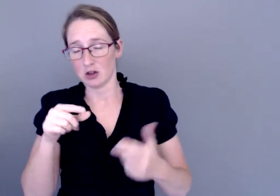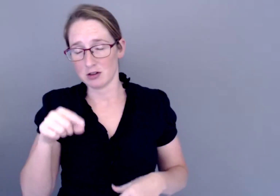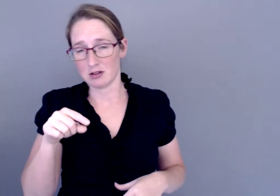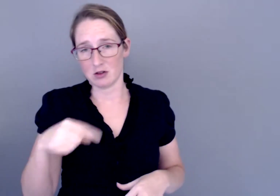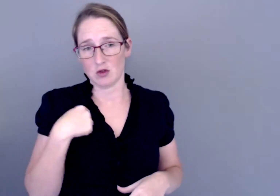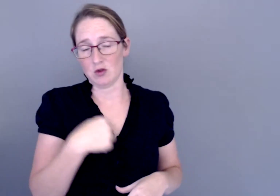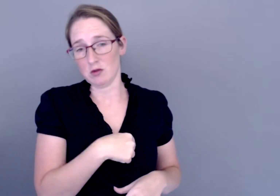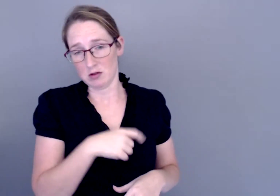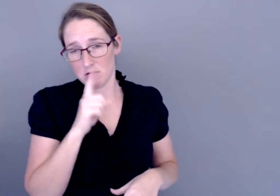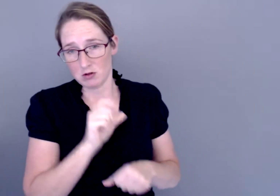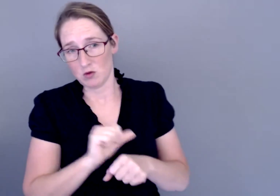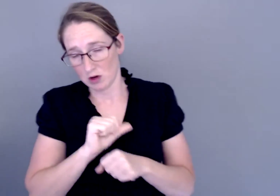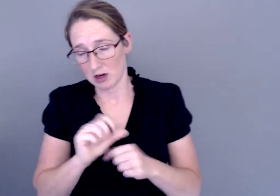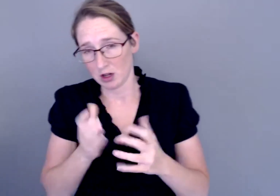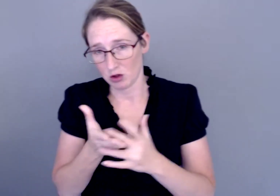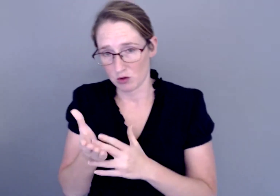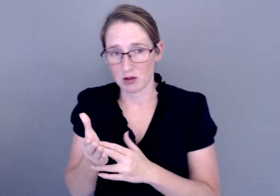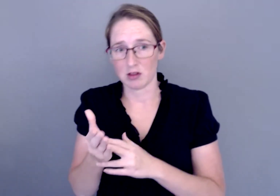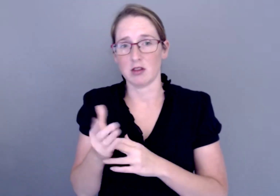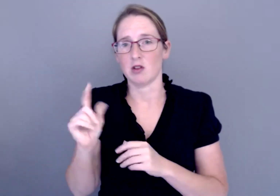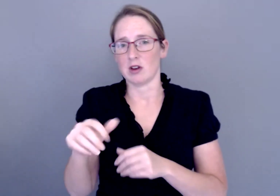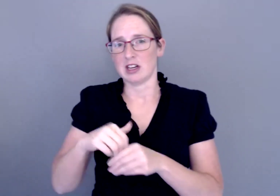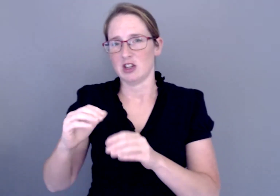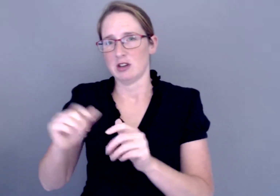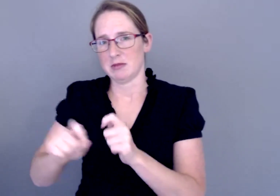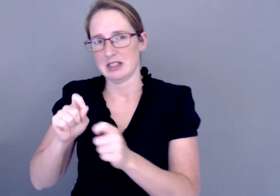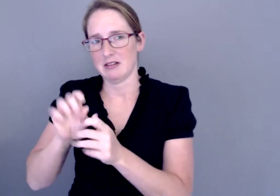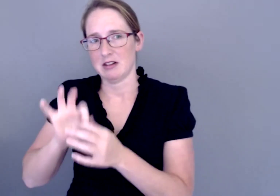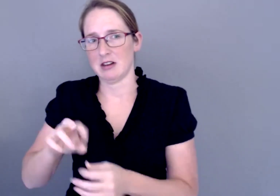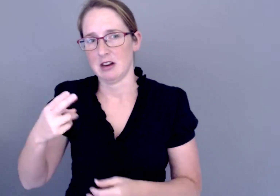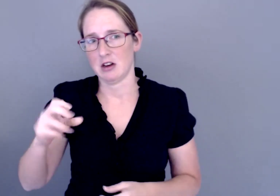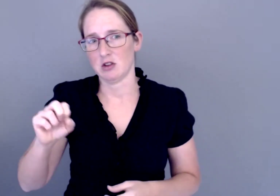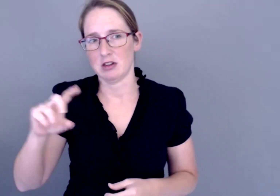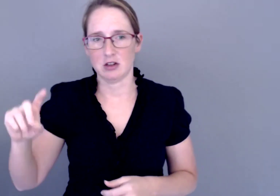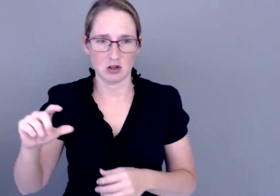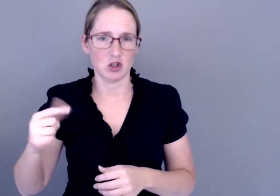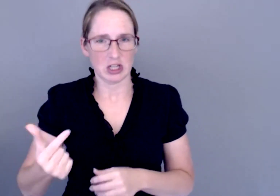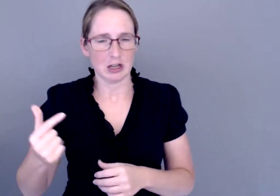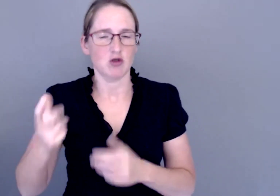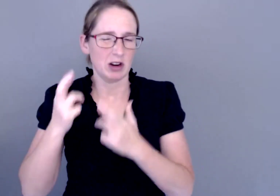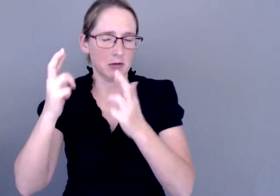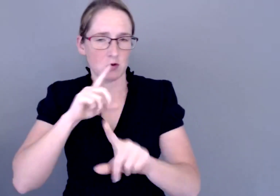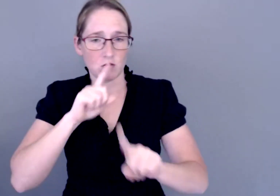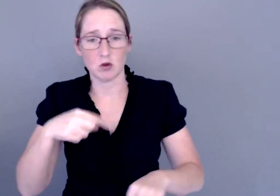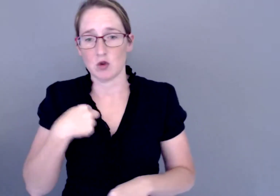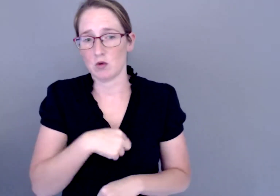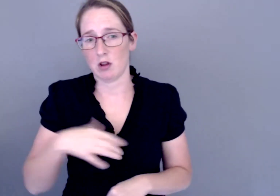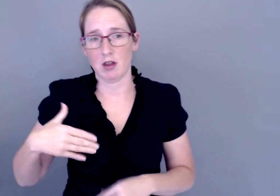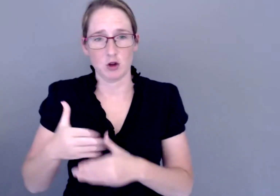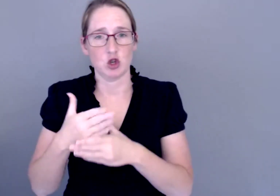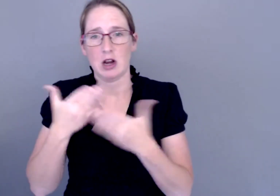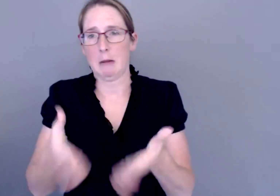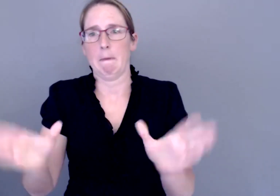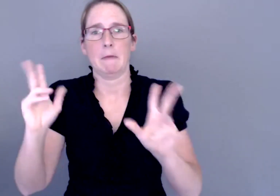that we are working through. The question in the chat was specifically around the HSG recommendation report. And we haven't shared that publicly